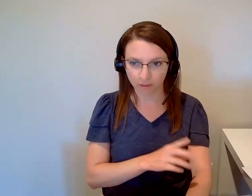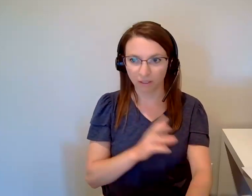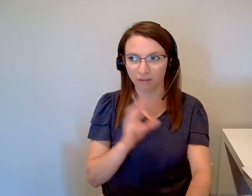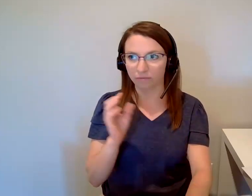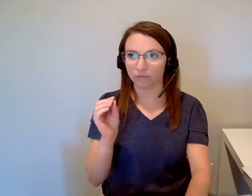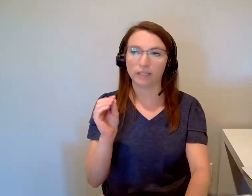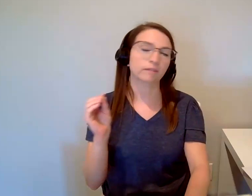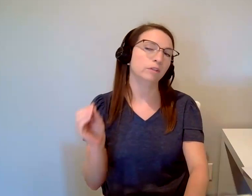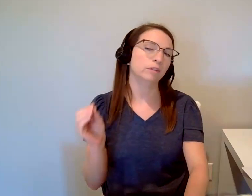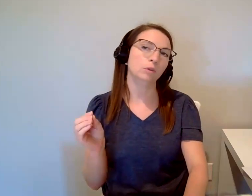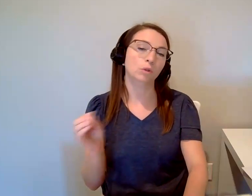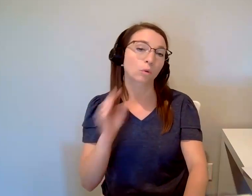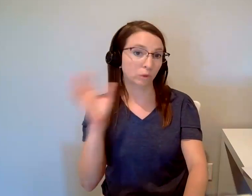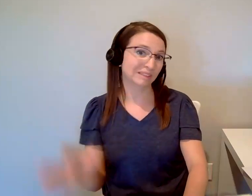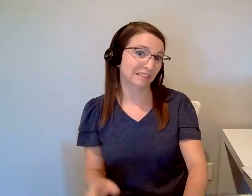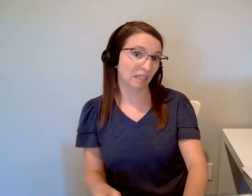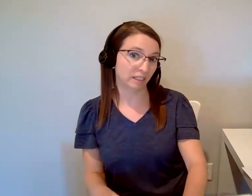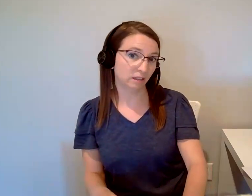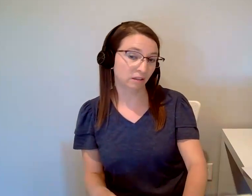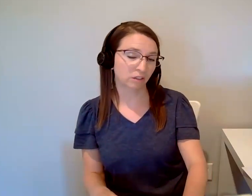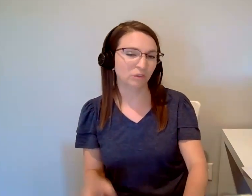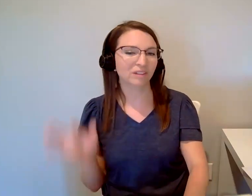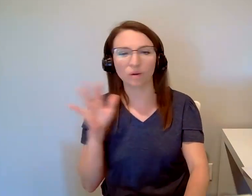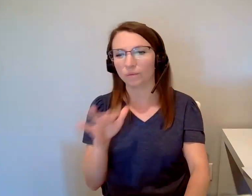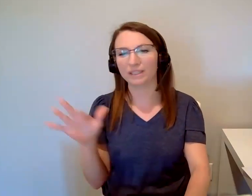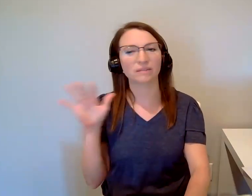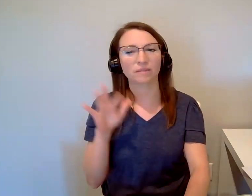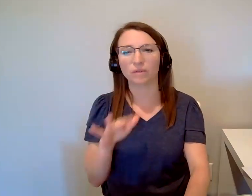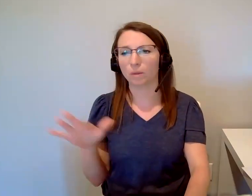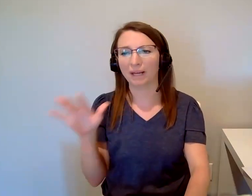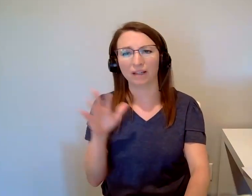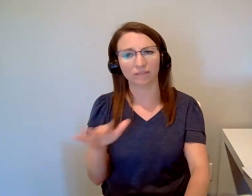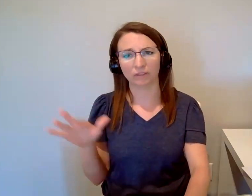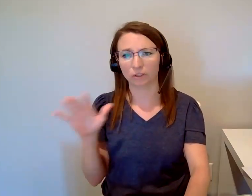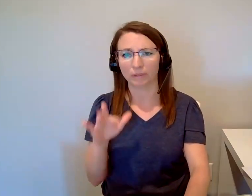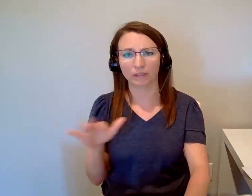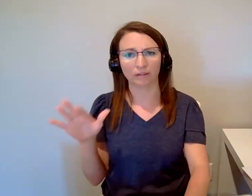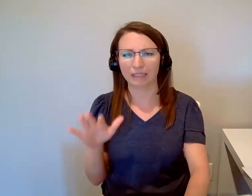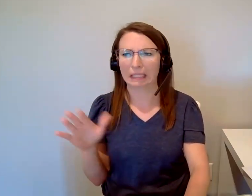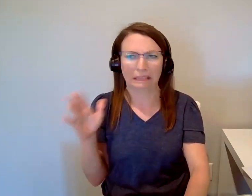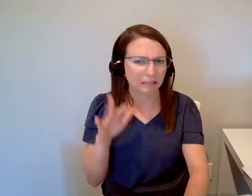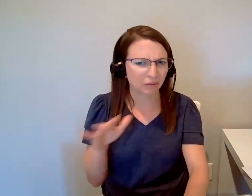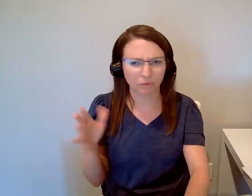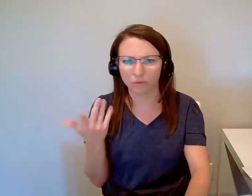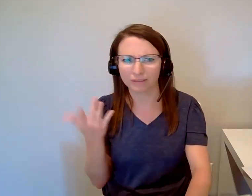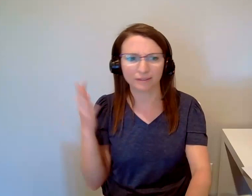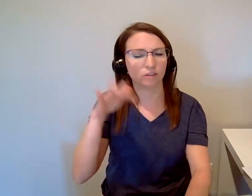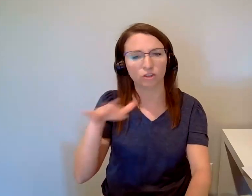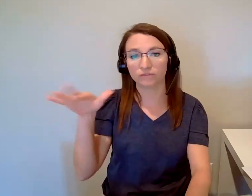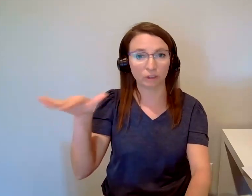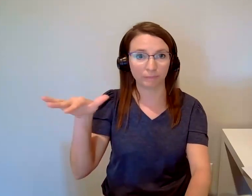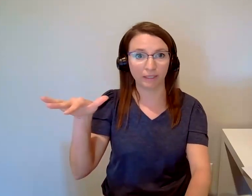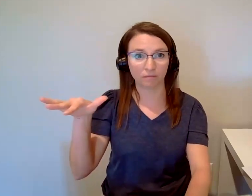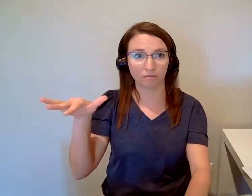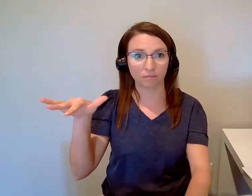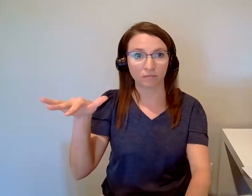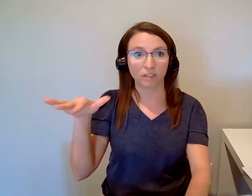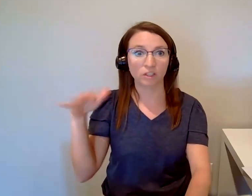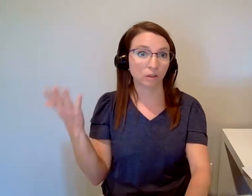if you don't know a sign, you can always fall back on finger spelling. Like, I don't know that sign, just finger spell it. And you can